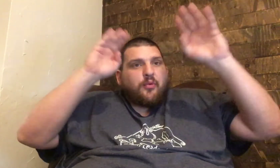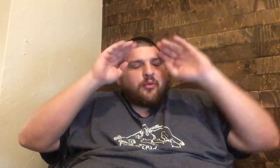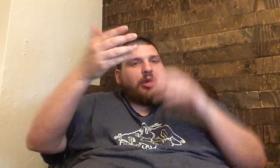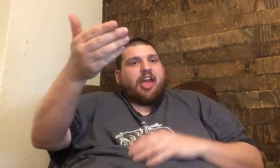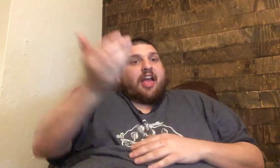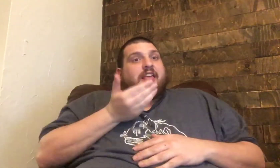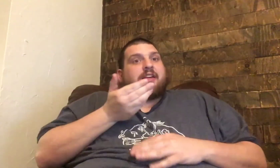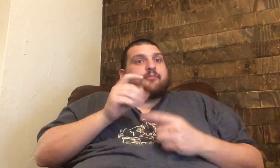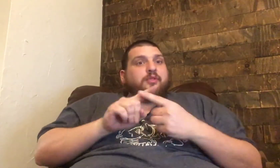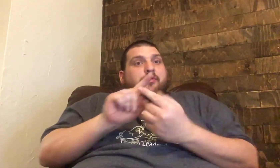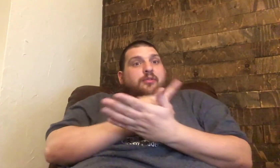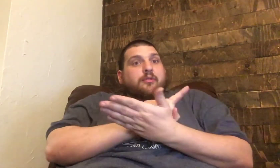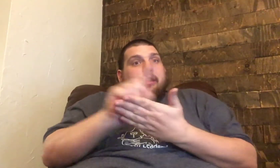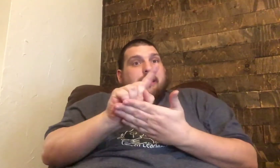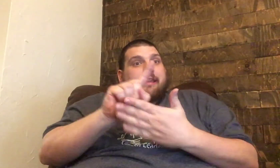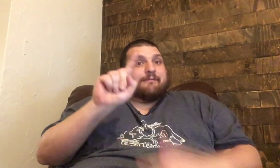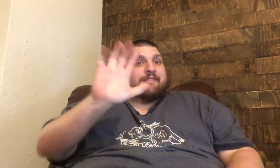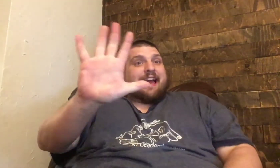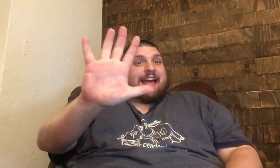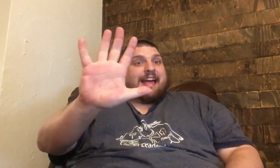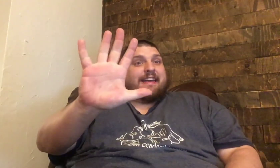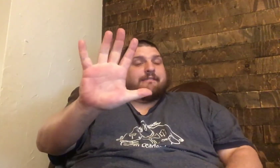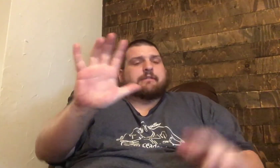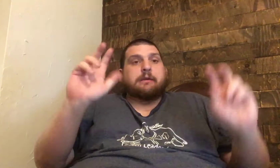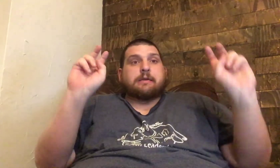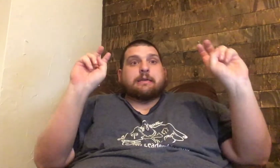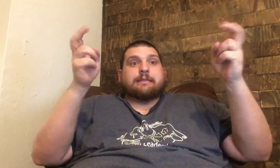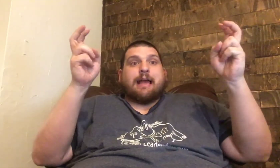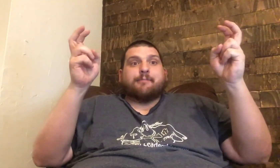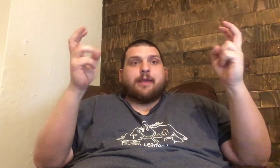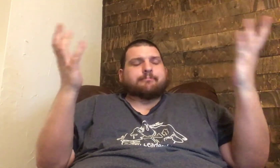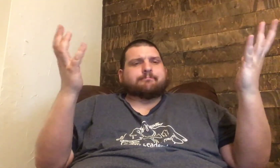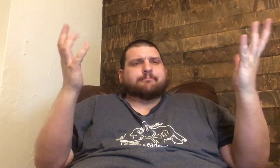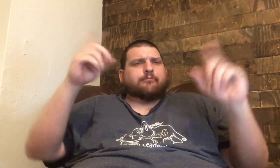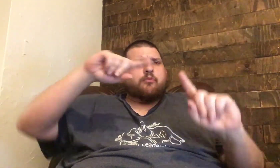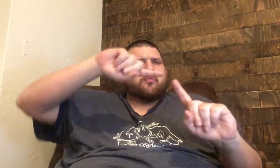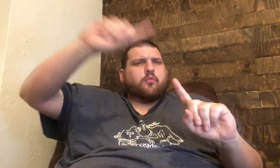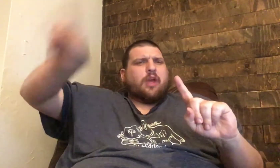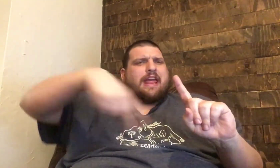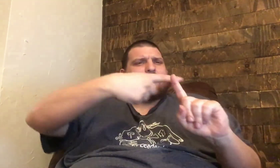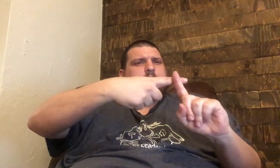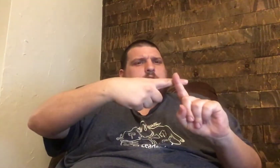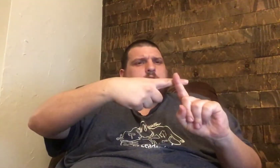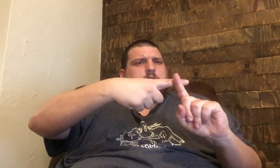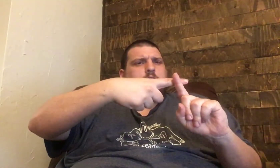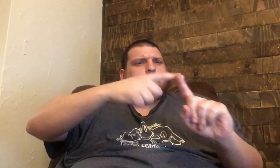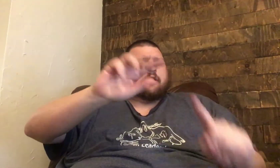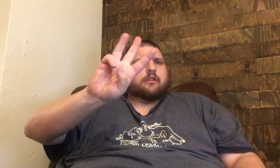Hello, welcome to week 5. The topic today is when.